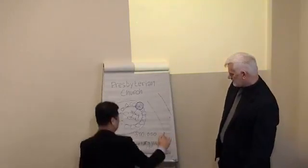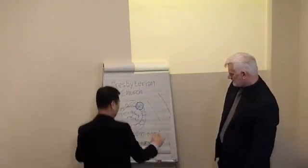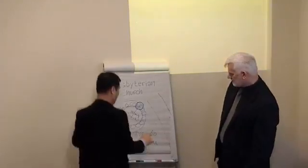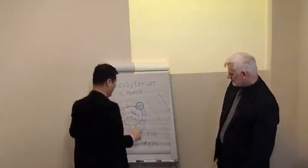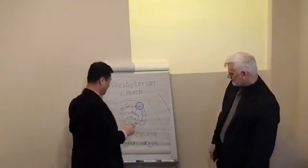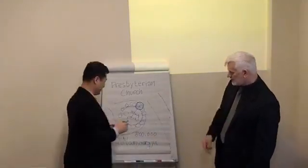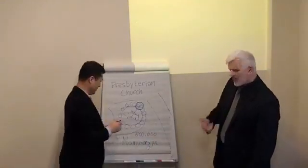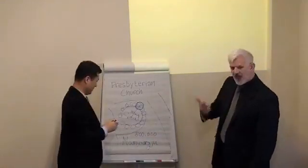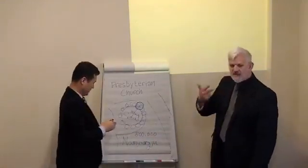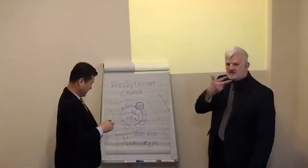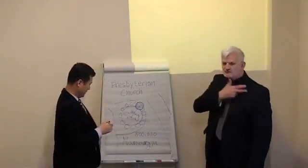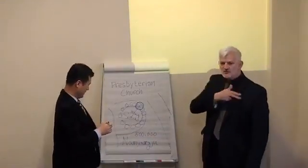100,000 people